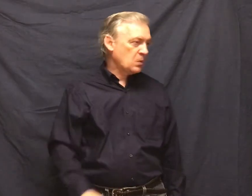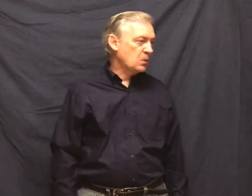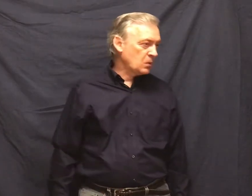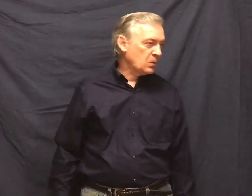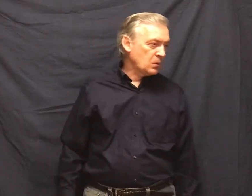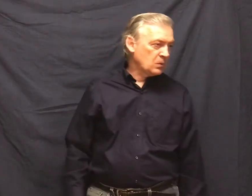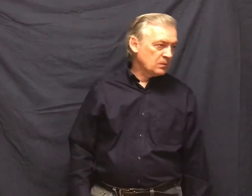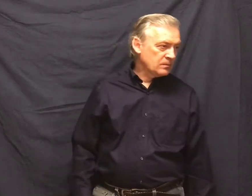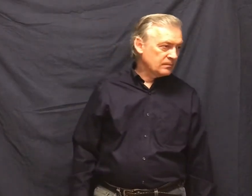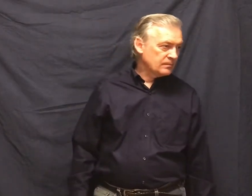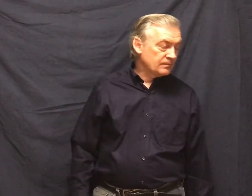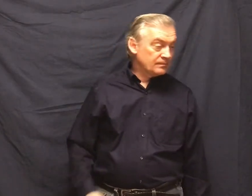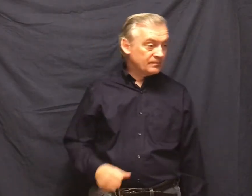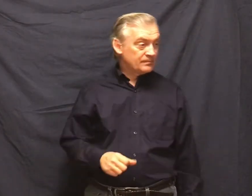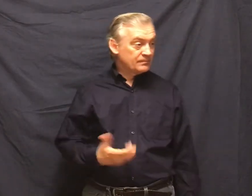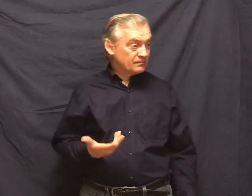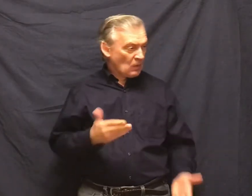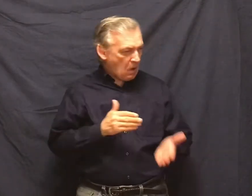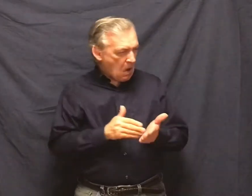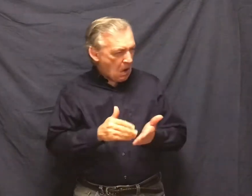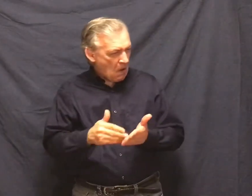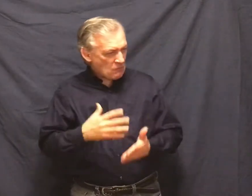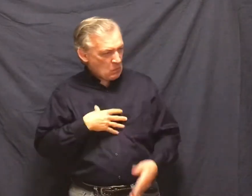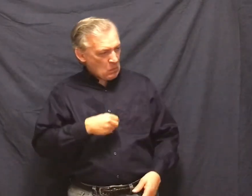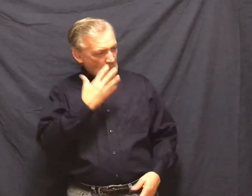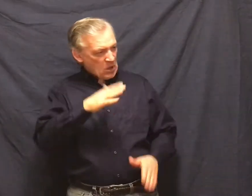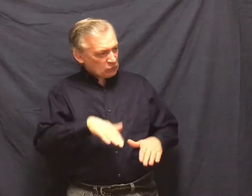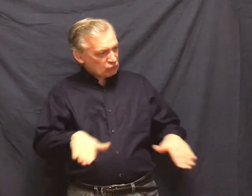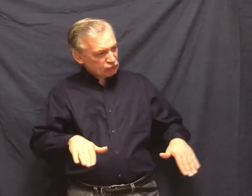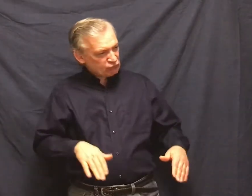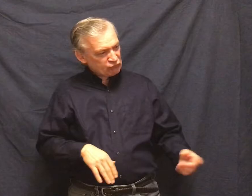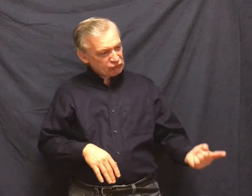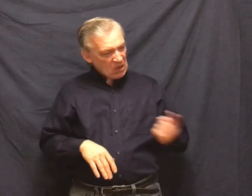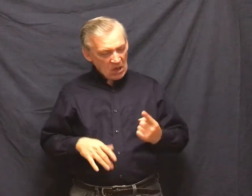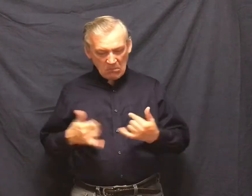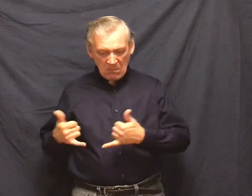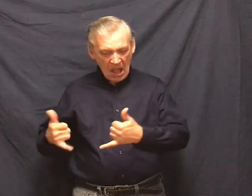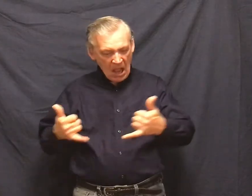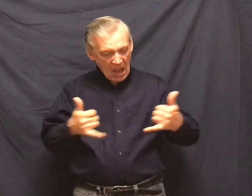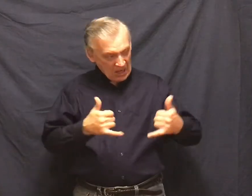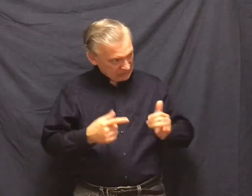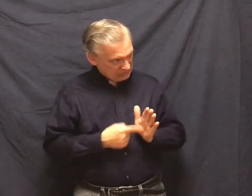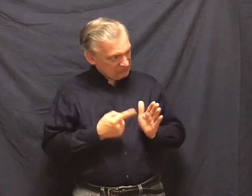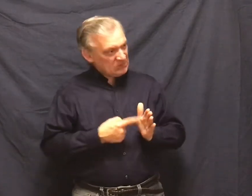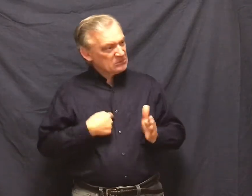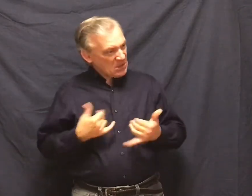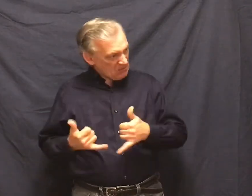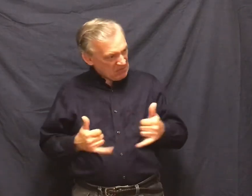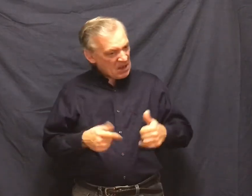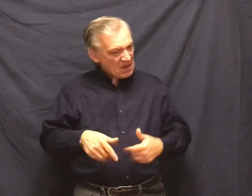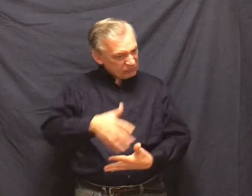The white kids come to play at our place, and sometimes I went to play with them, and some of them was pretty nice.